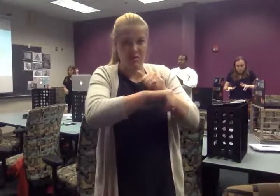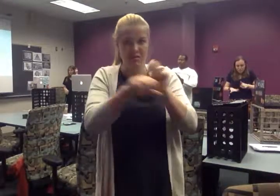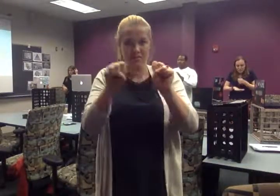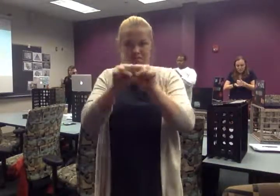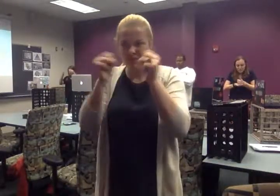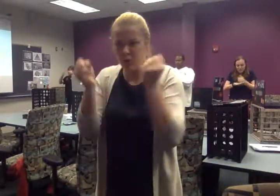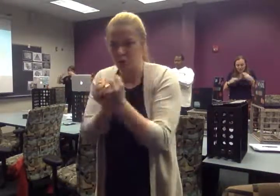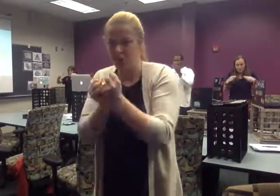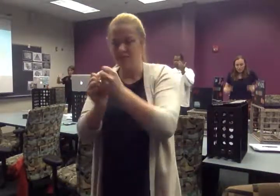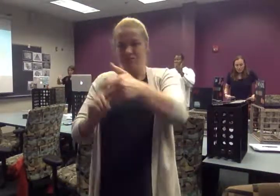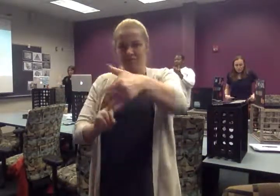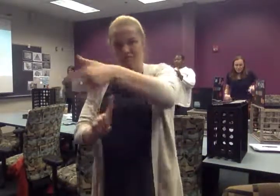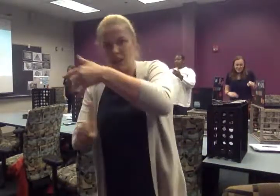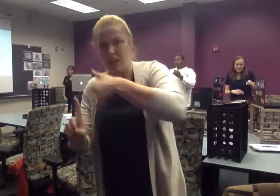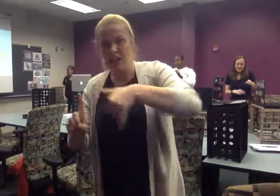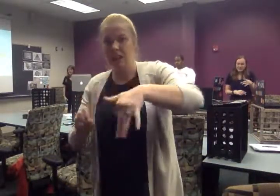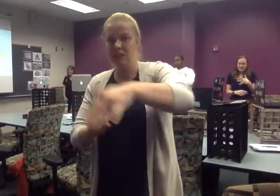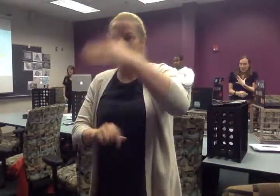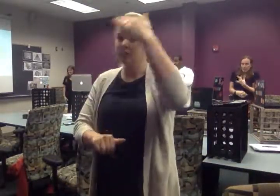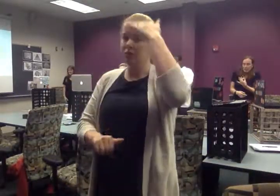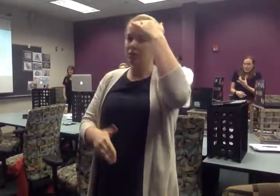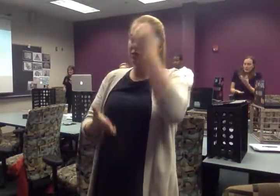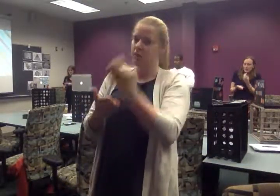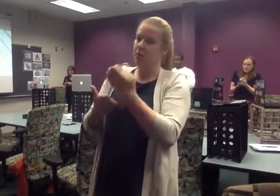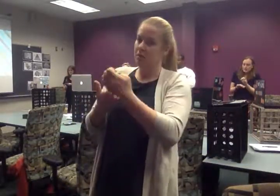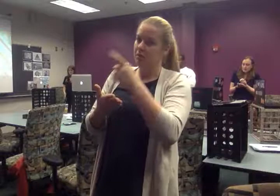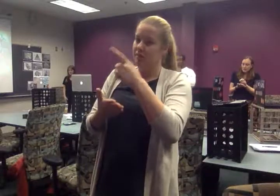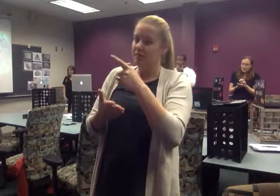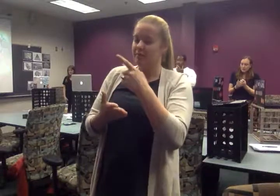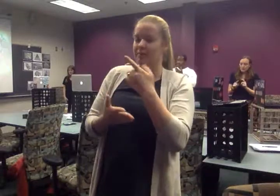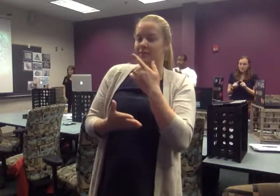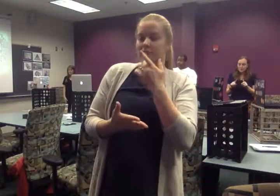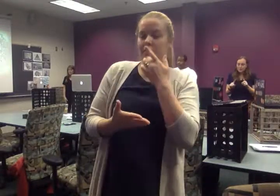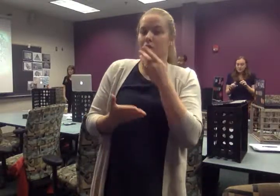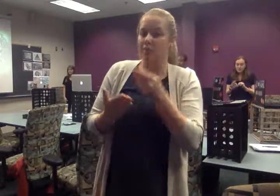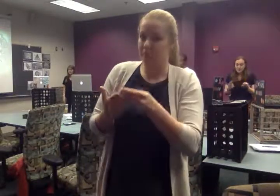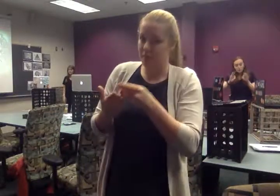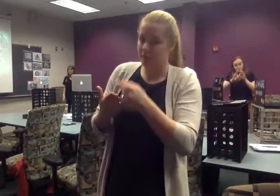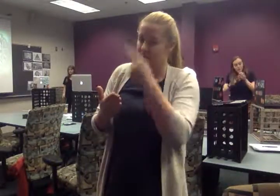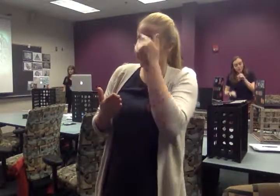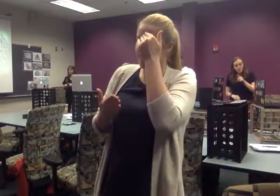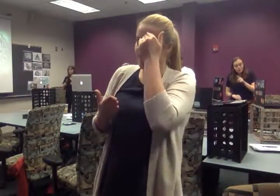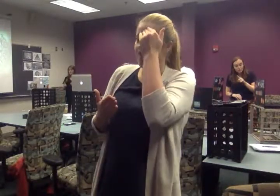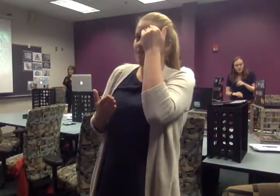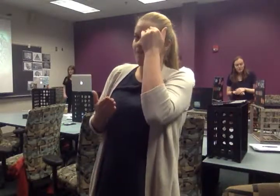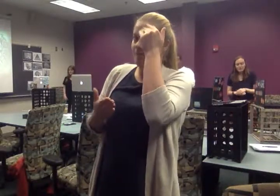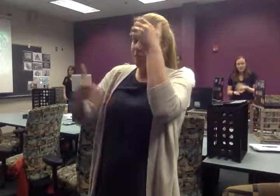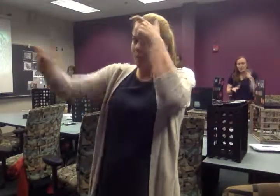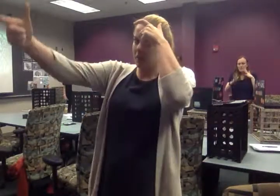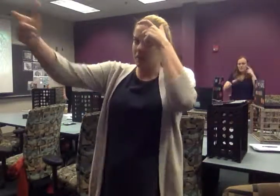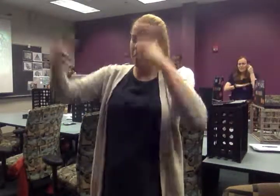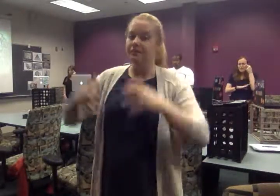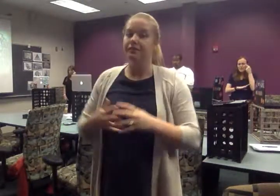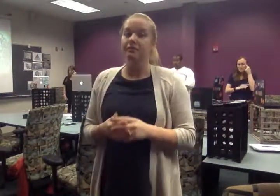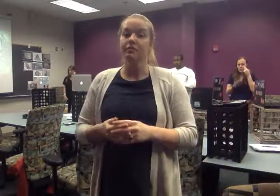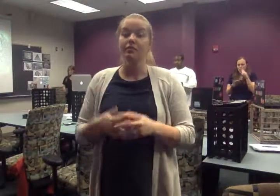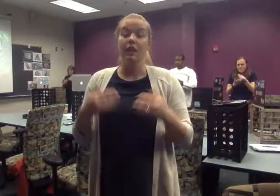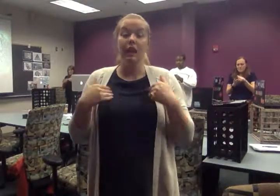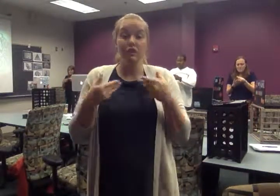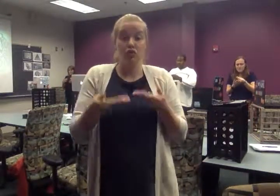economy, so he was probably a little biased toward money, but it is important. Smith also thought that before there was money, there was barter. But barter could be cumbersome. Like if